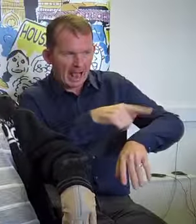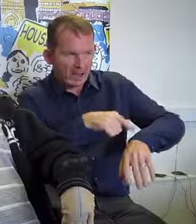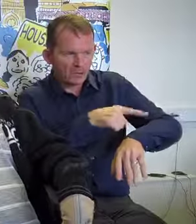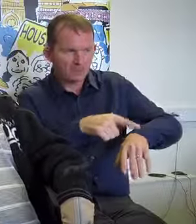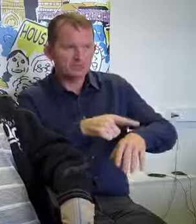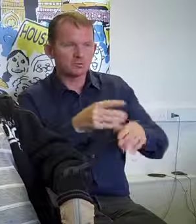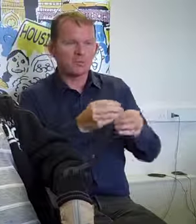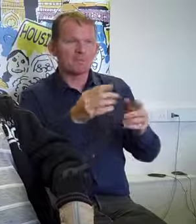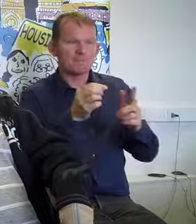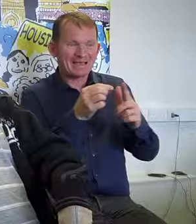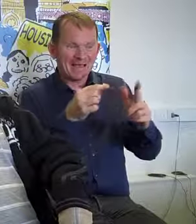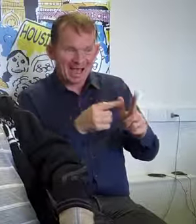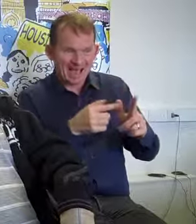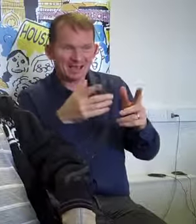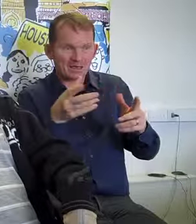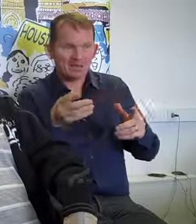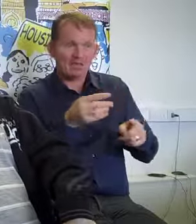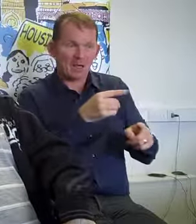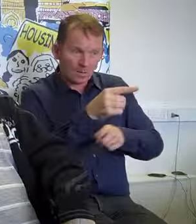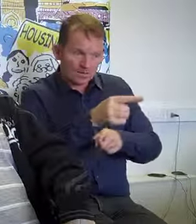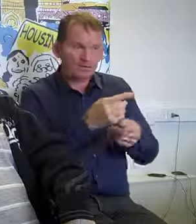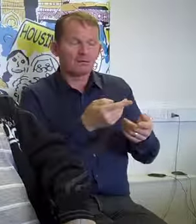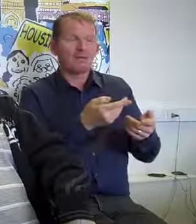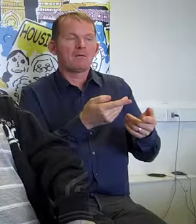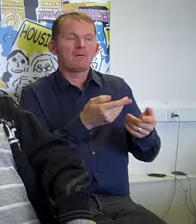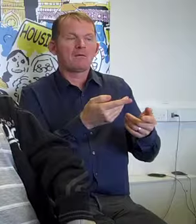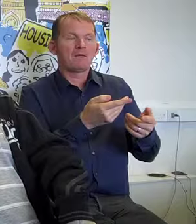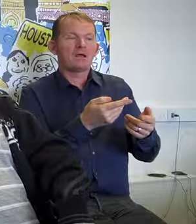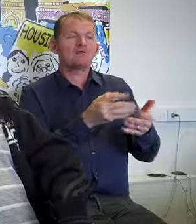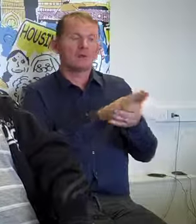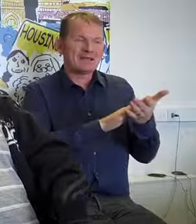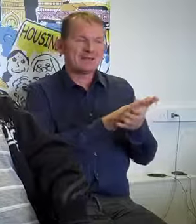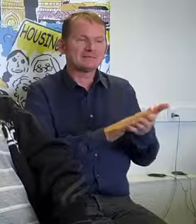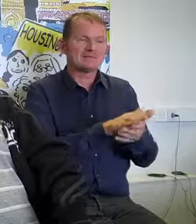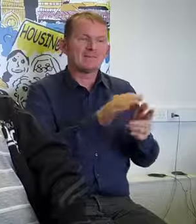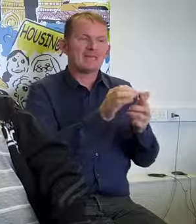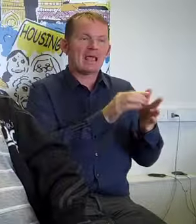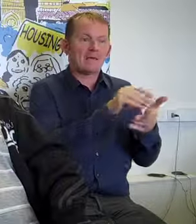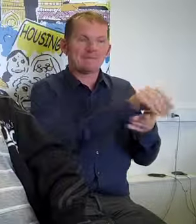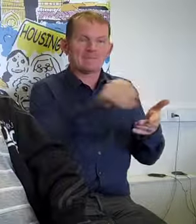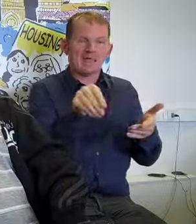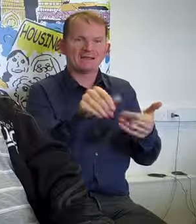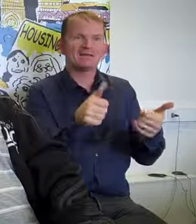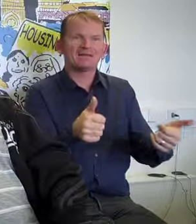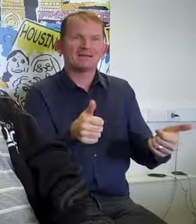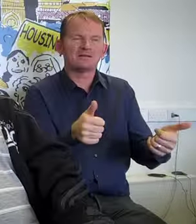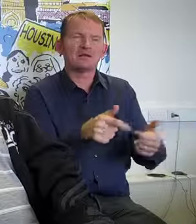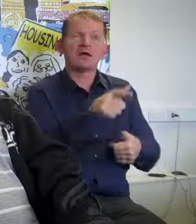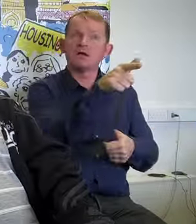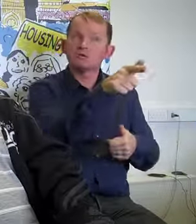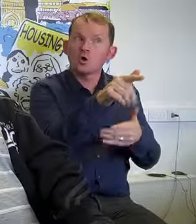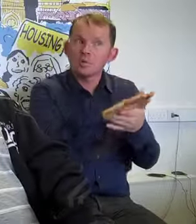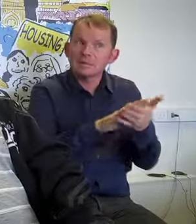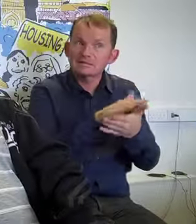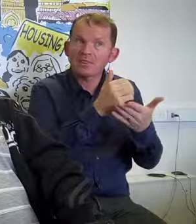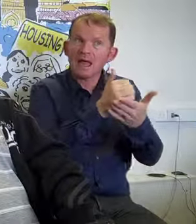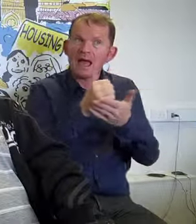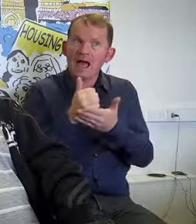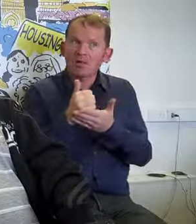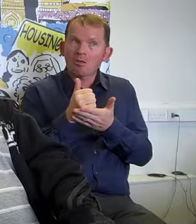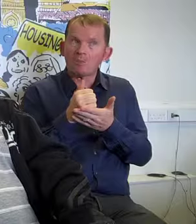PAs that week so that they get paid them. Excellent. So they help with the support for